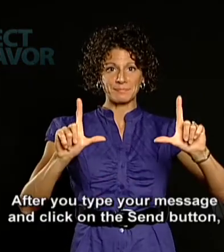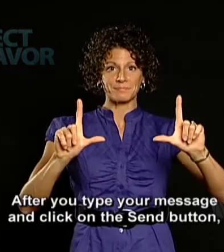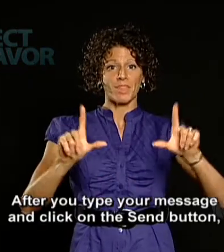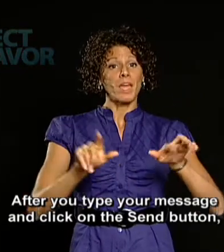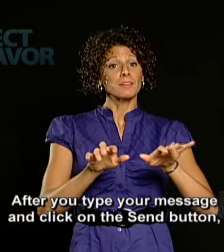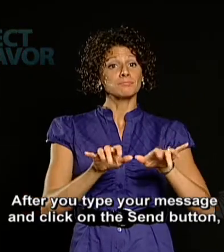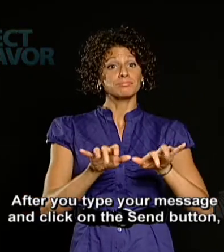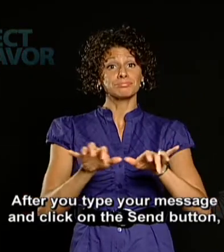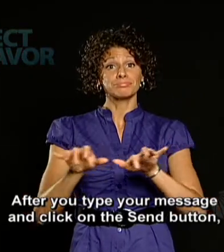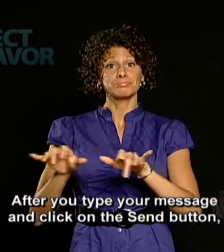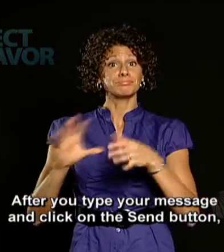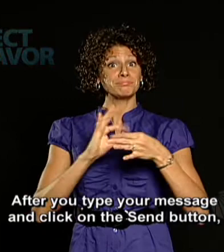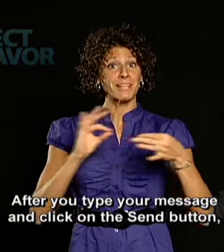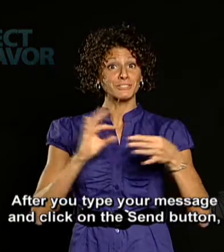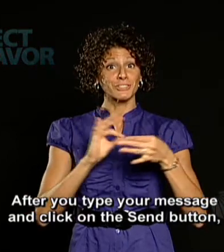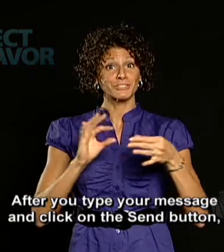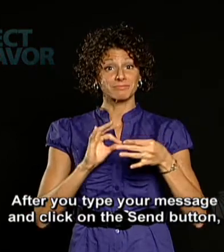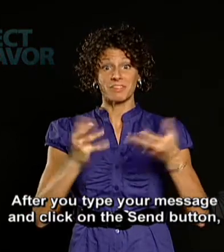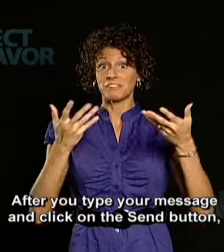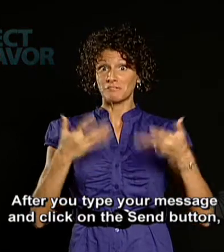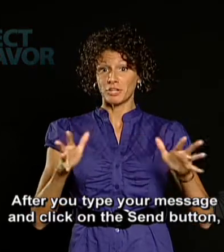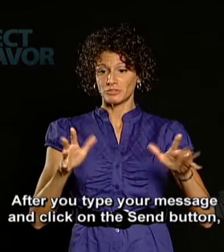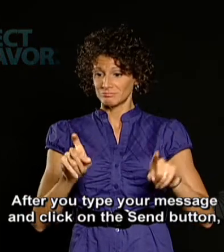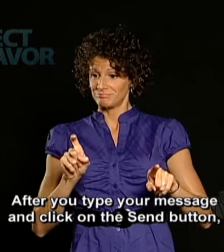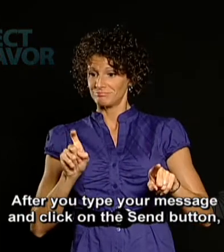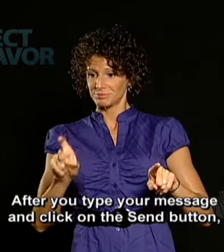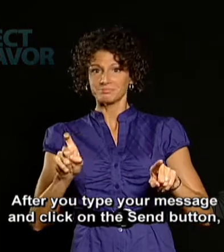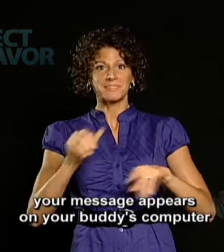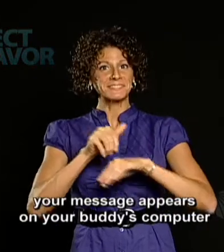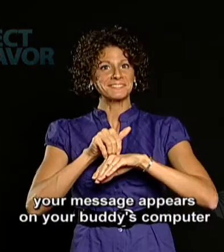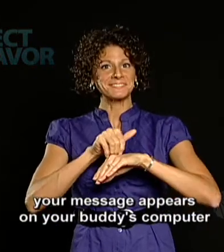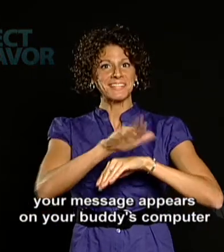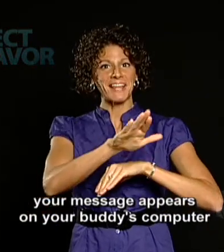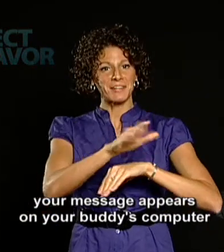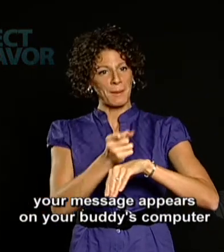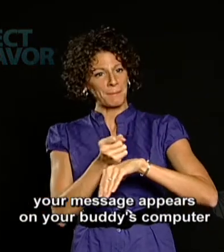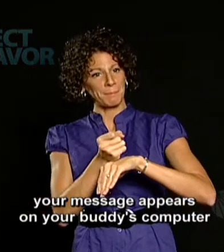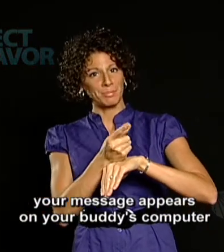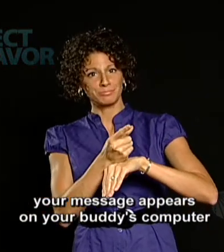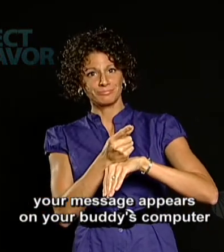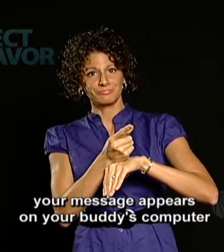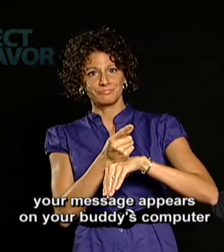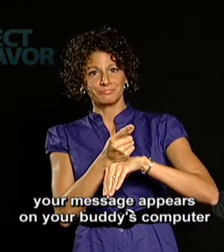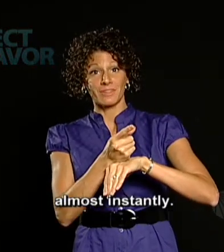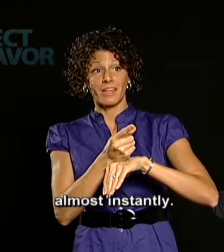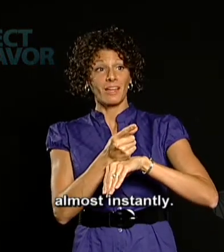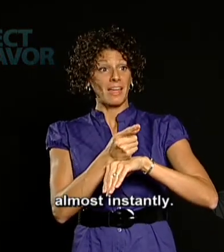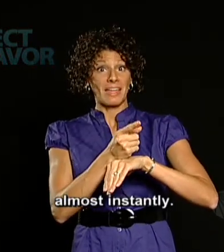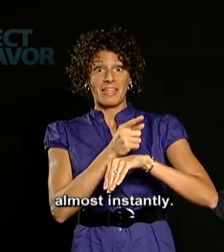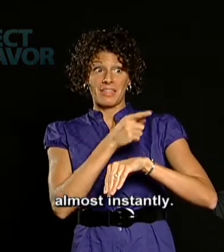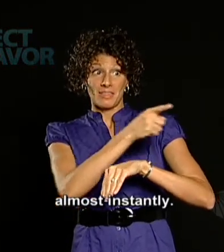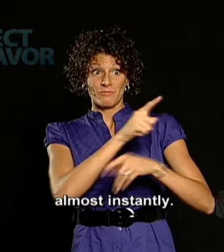After you type your message and click on the send button, your message appears on your buddy's computer almost